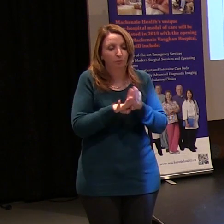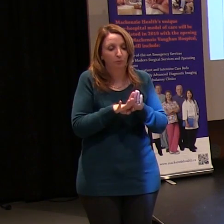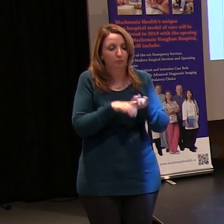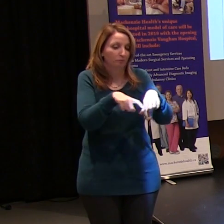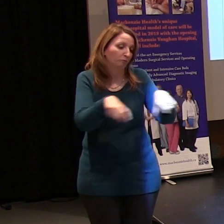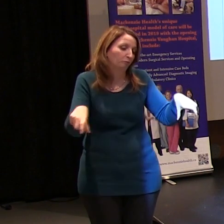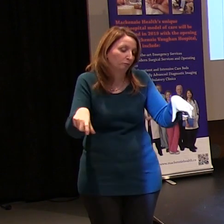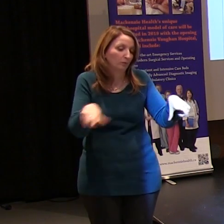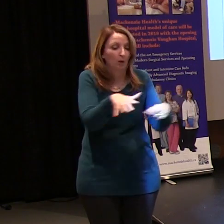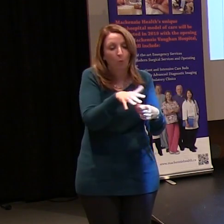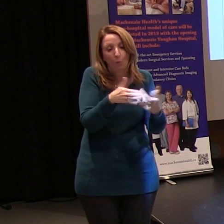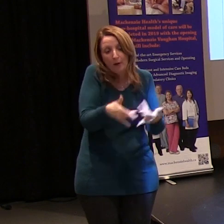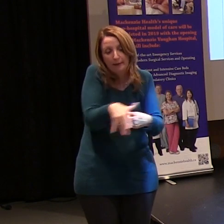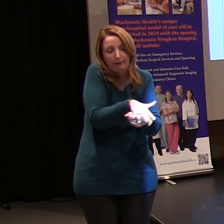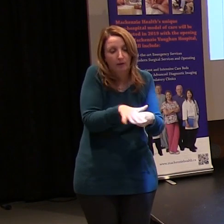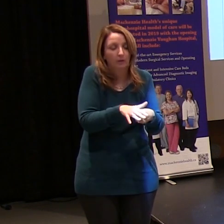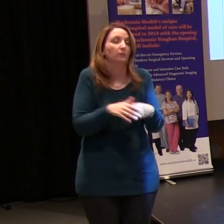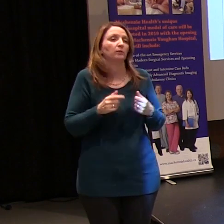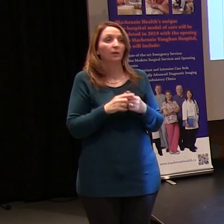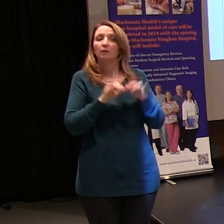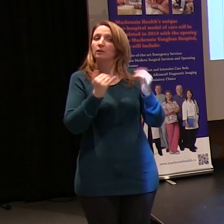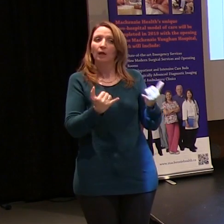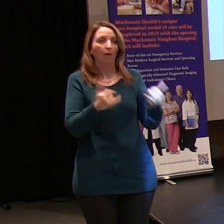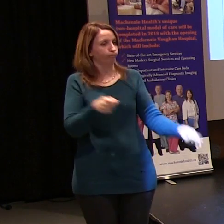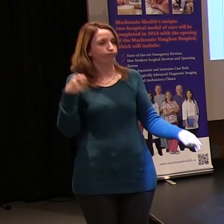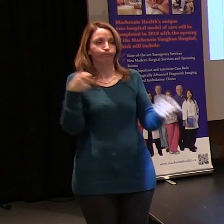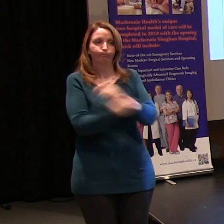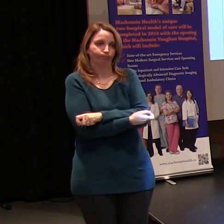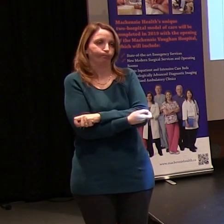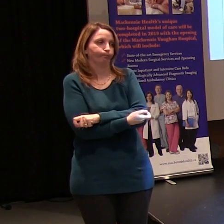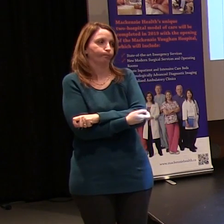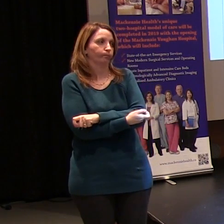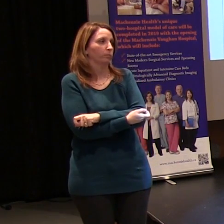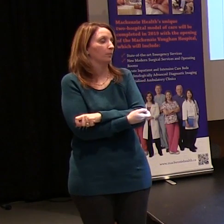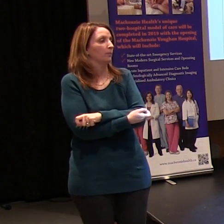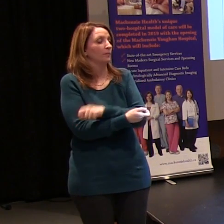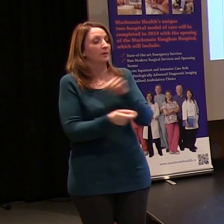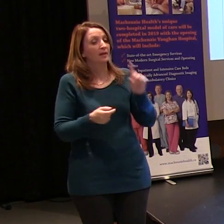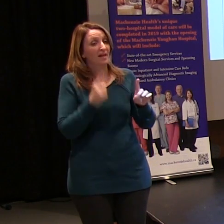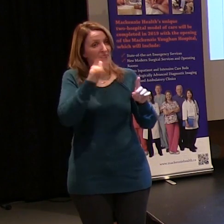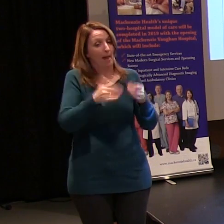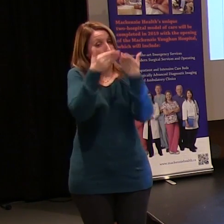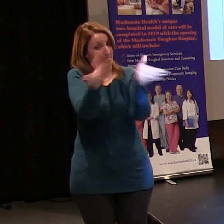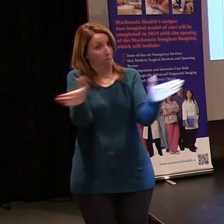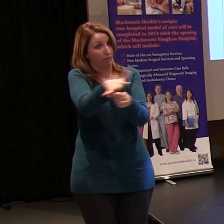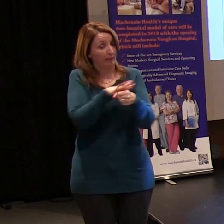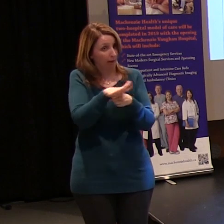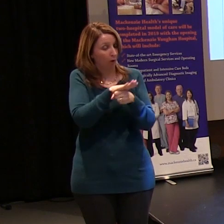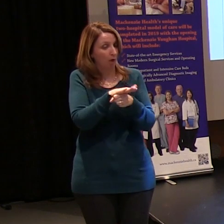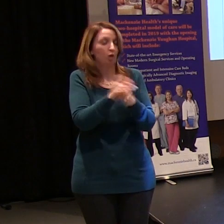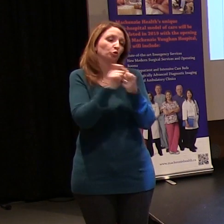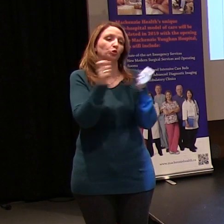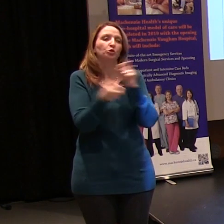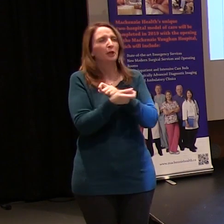you're interacting with the hospital. We are looking to take this event of the public area and to break it down